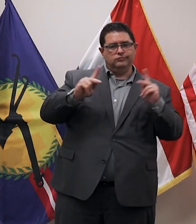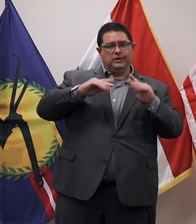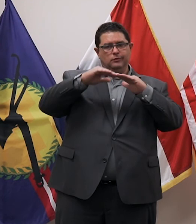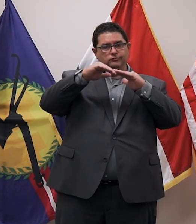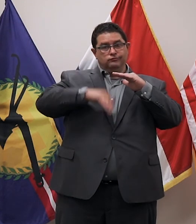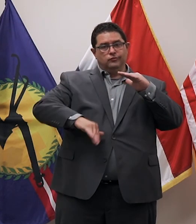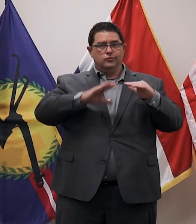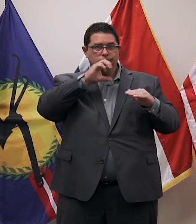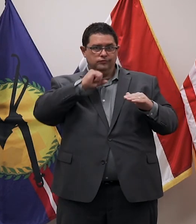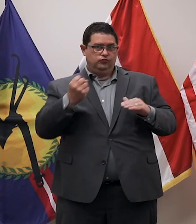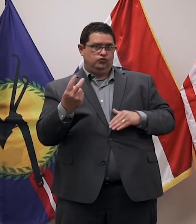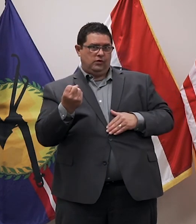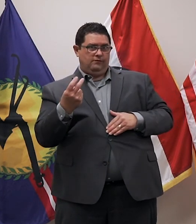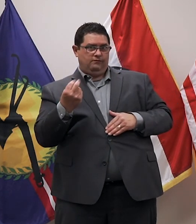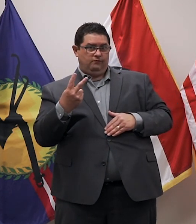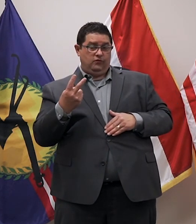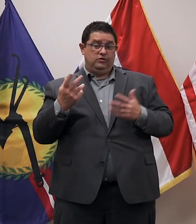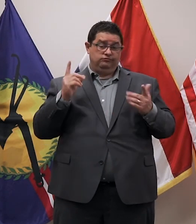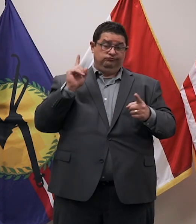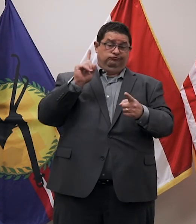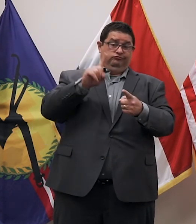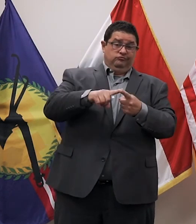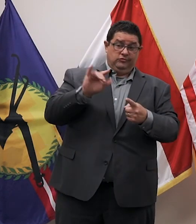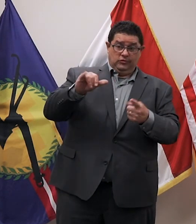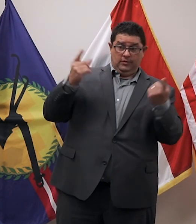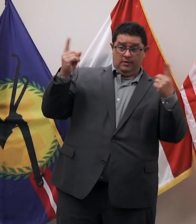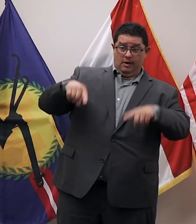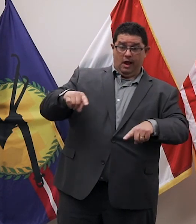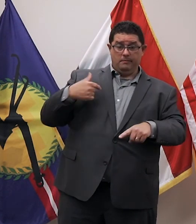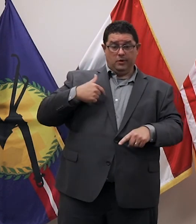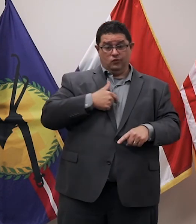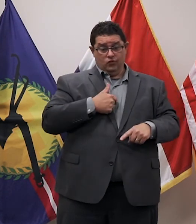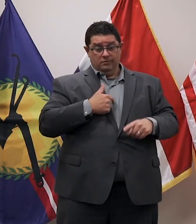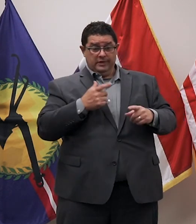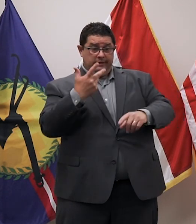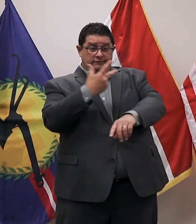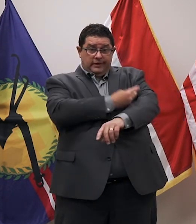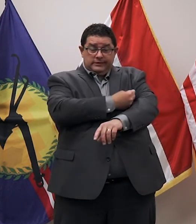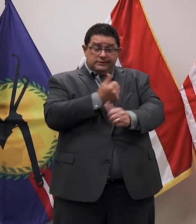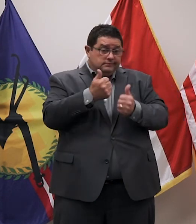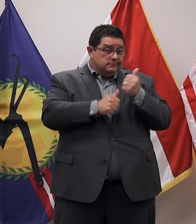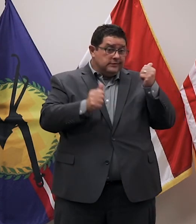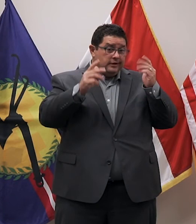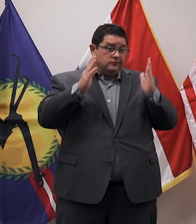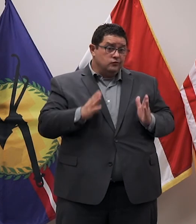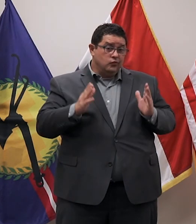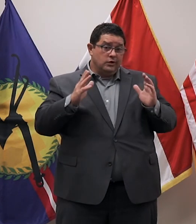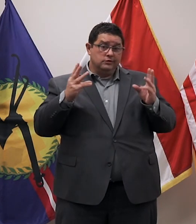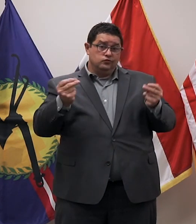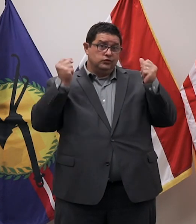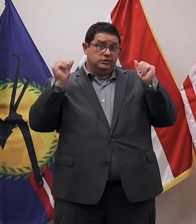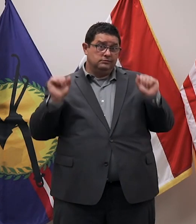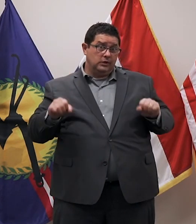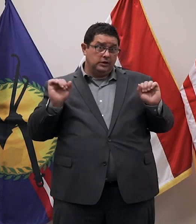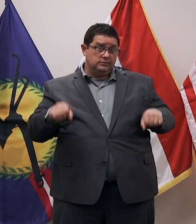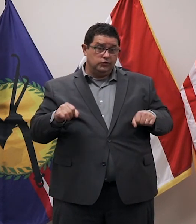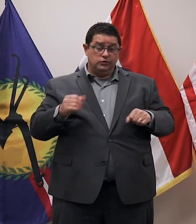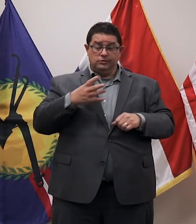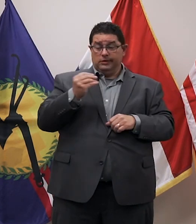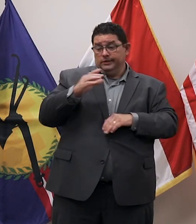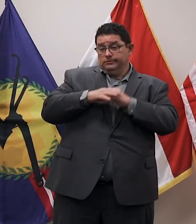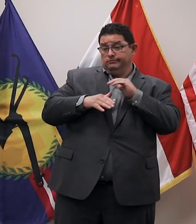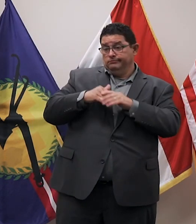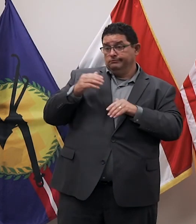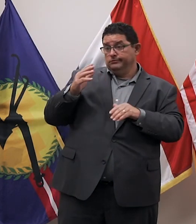we will be vaccinating everyone in middle school and high school as quickly as possible and make it as convenient as